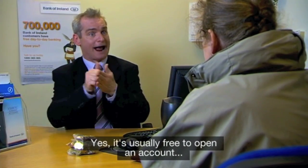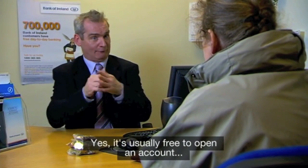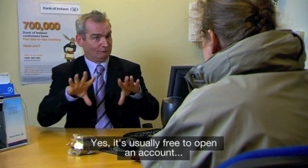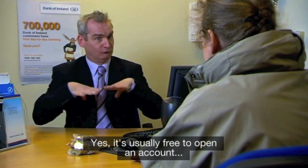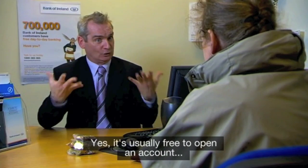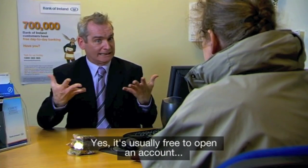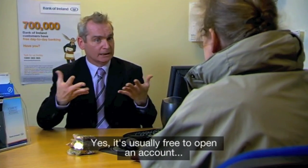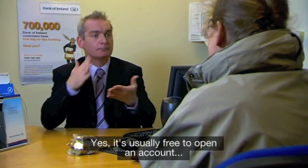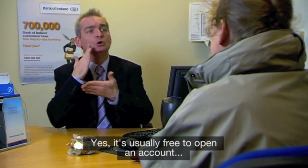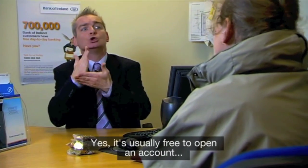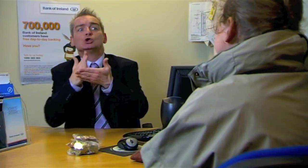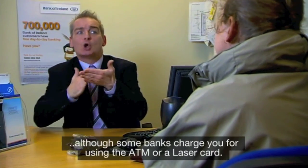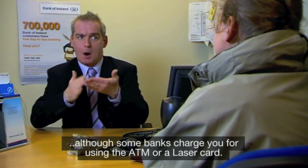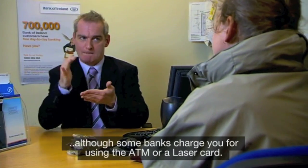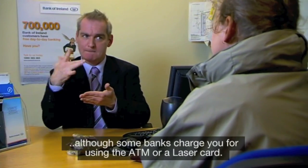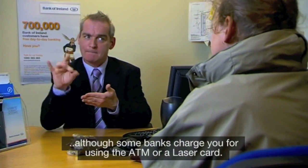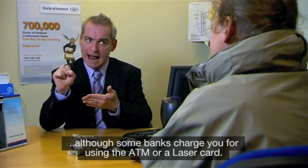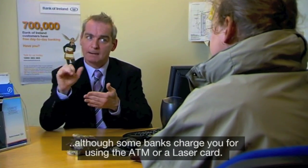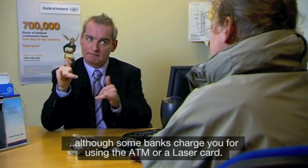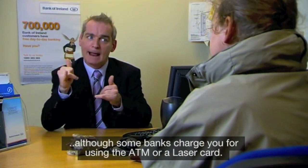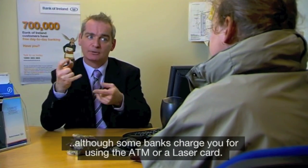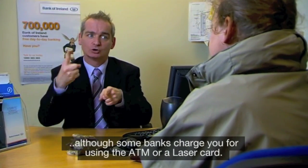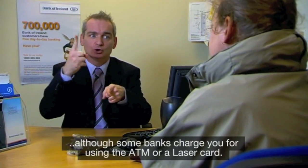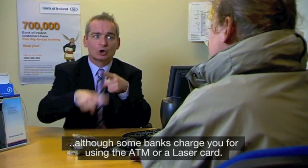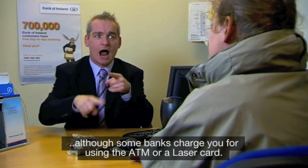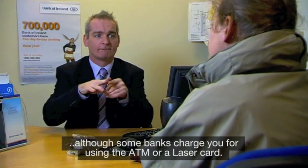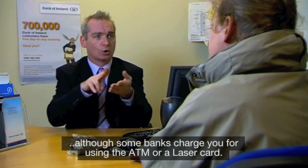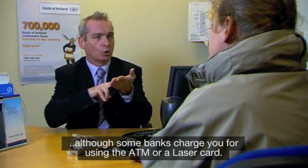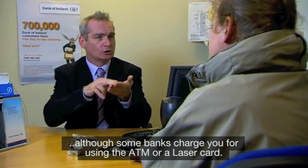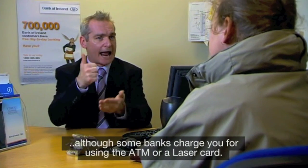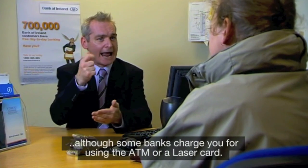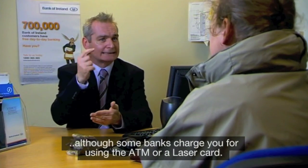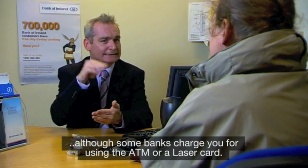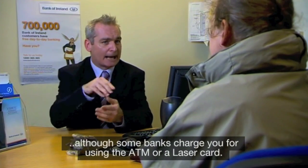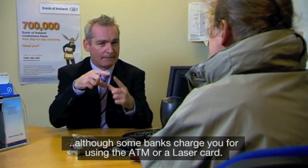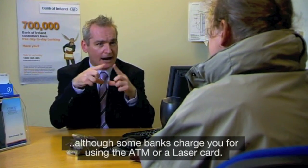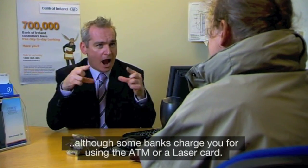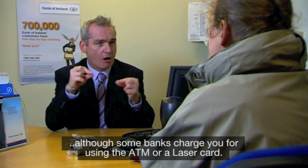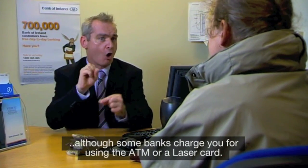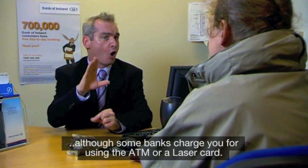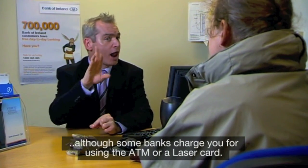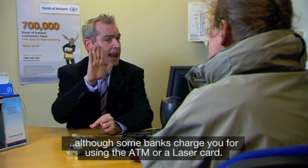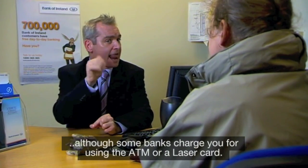account. Although some banks will charge you for using the ATM or a laser card.